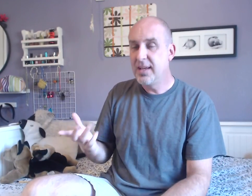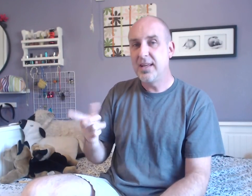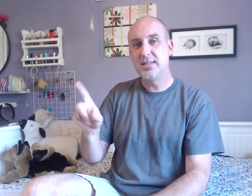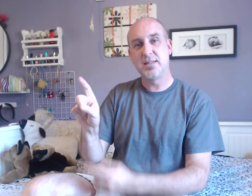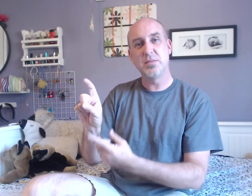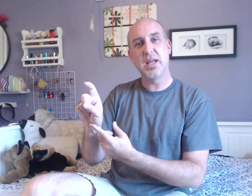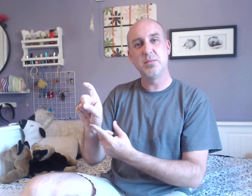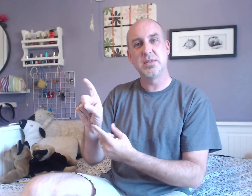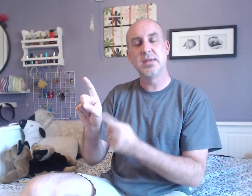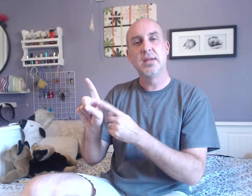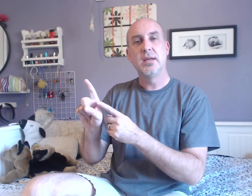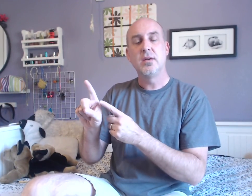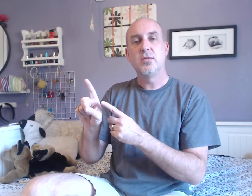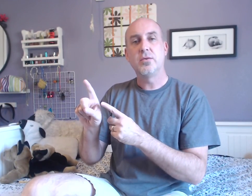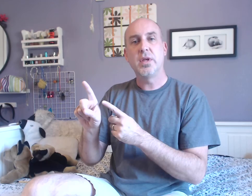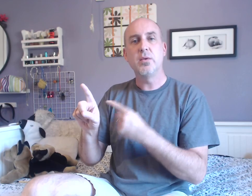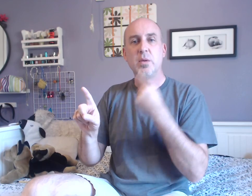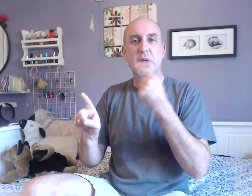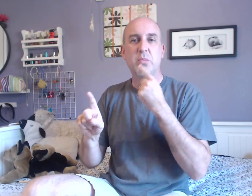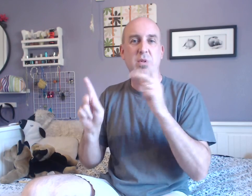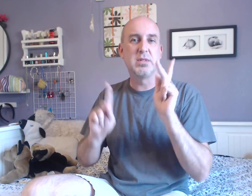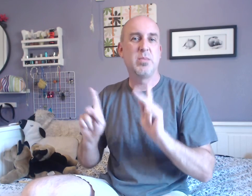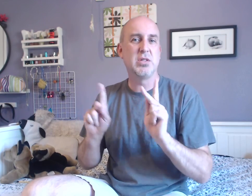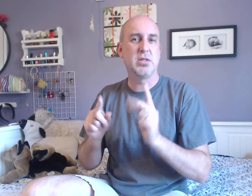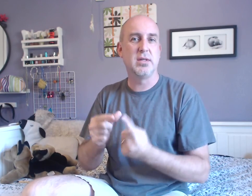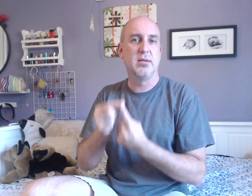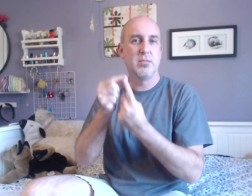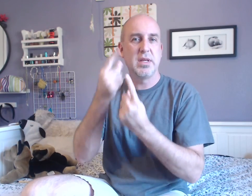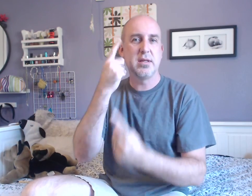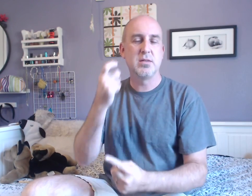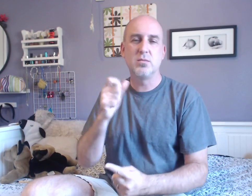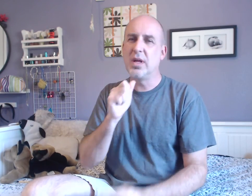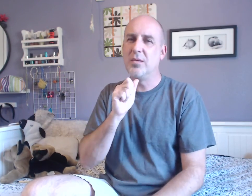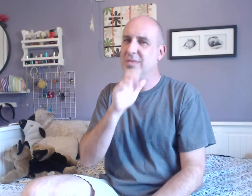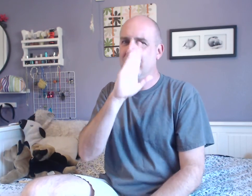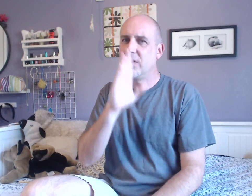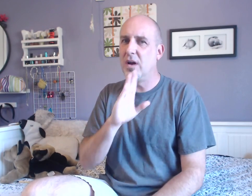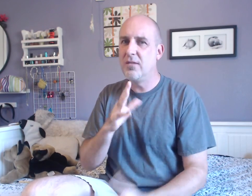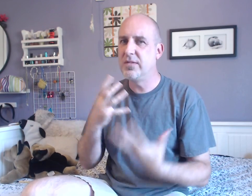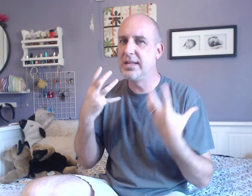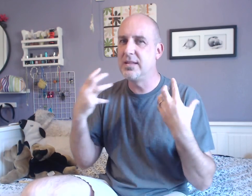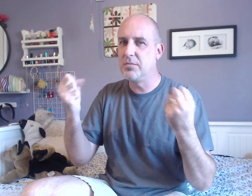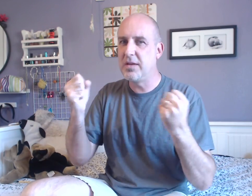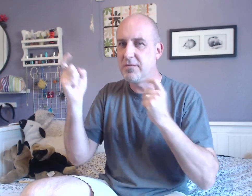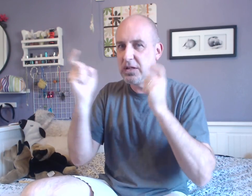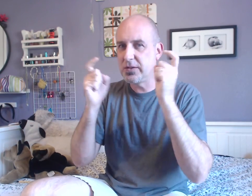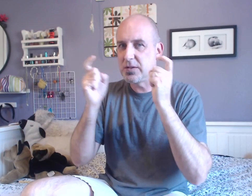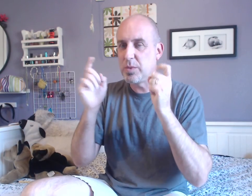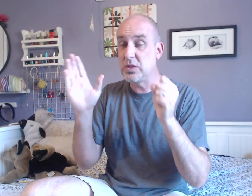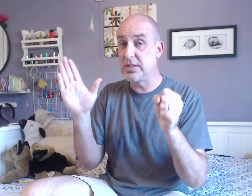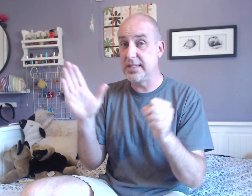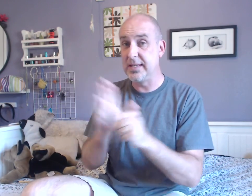And sometimes, for hearing people especially, because I'm never confident that my facial expression is enough,